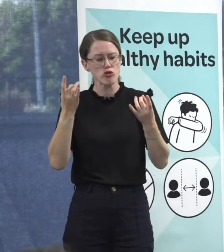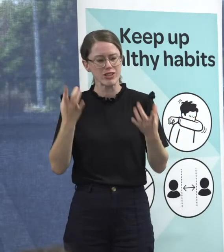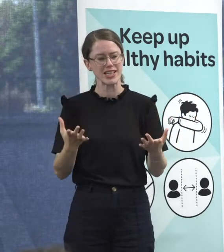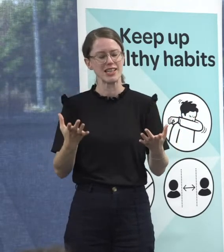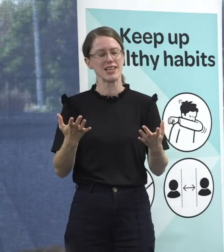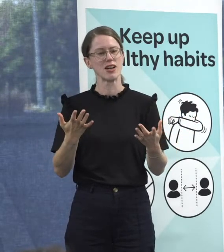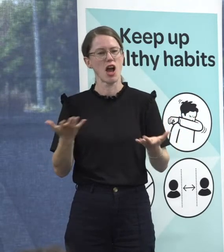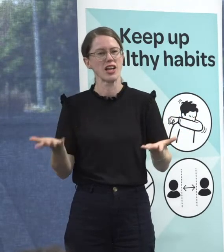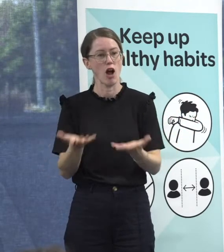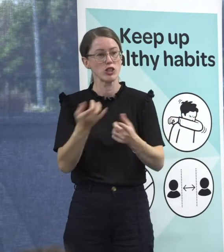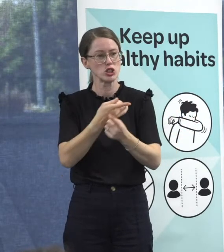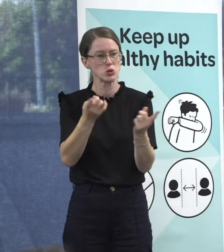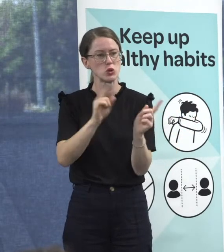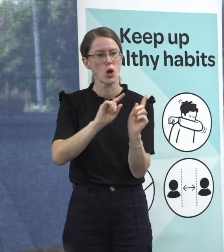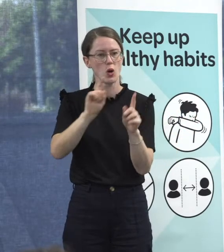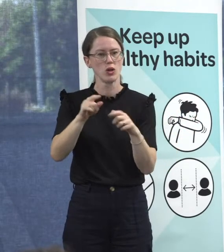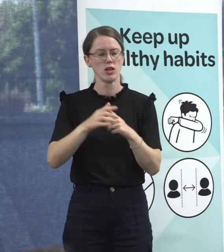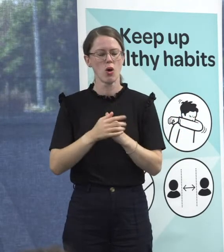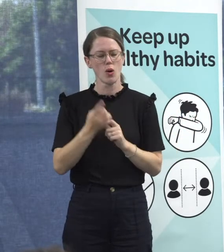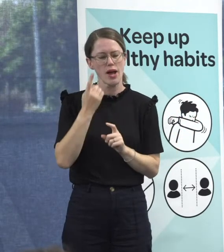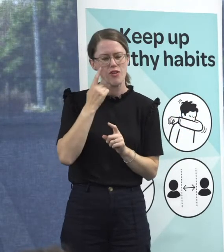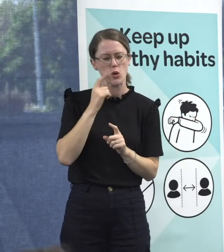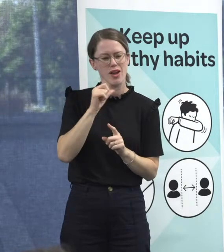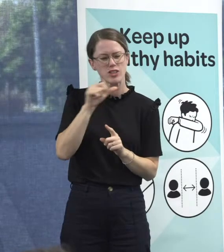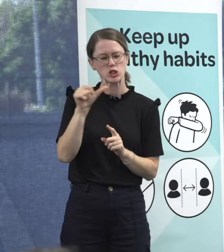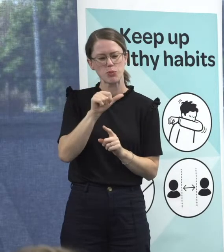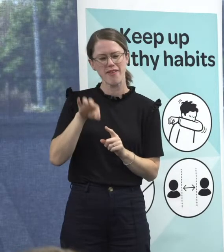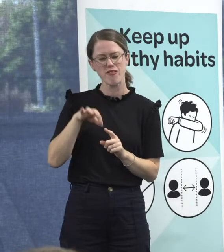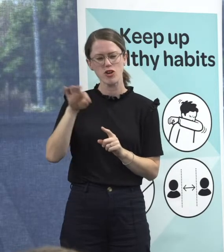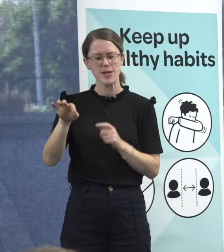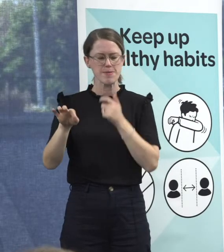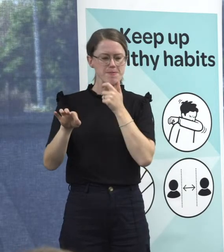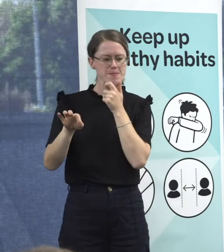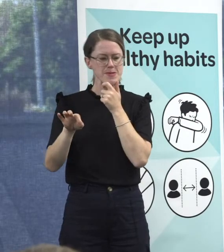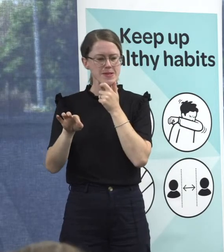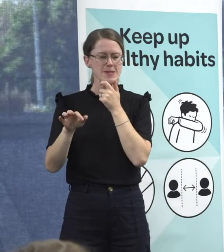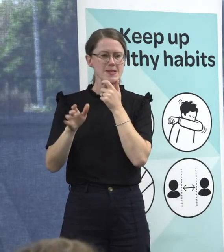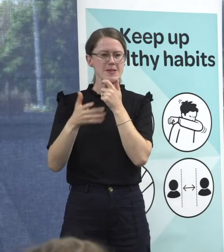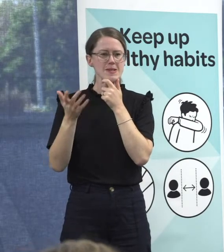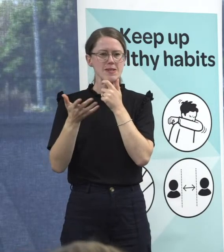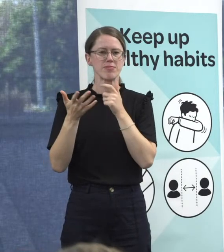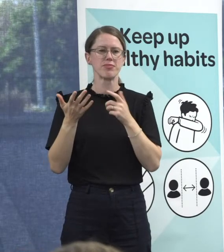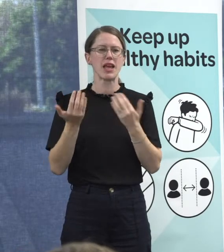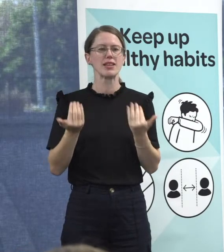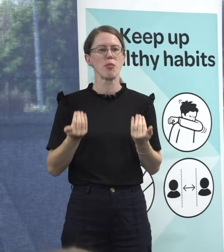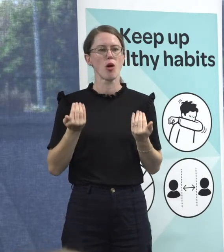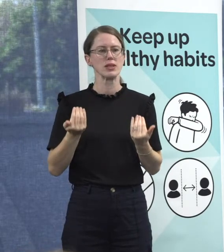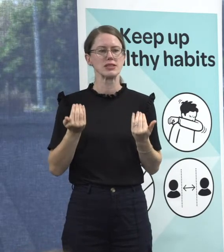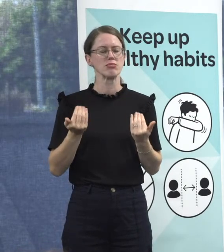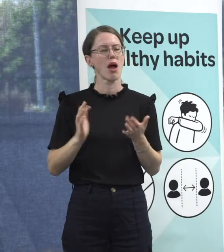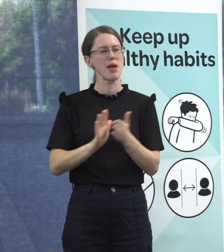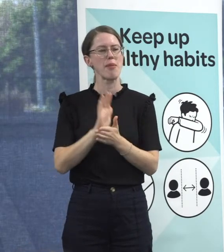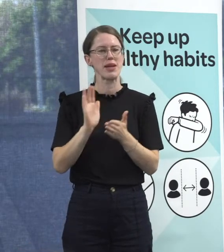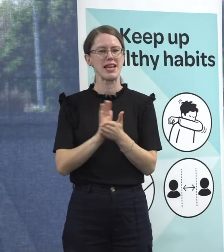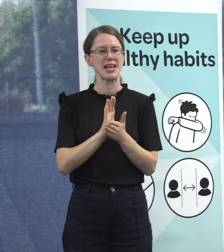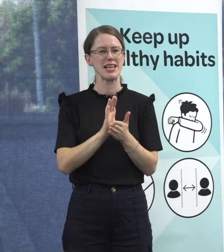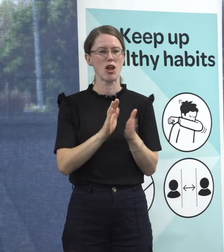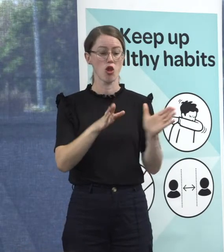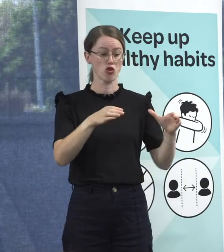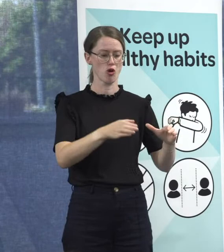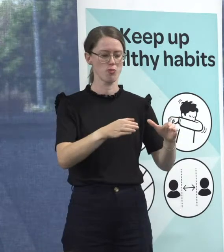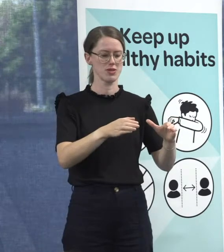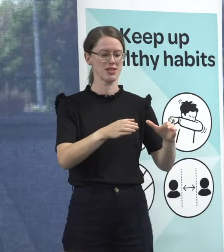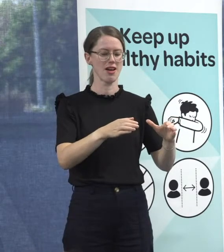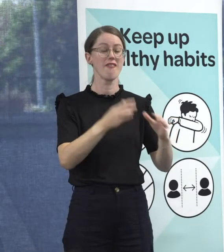it. We've had a look at whether to provide it for free for everybody, and at the moment I'm really pleased that we've had that extension